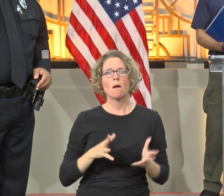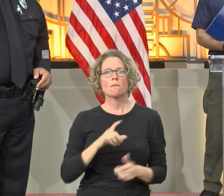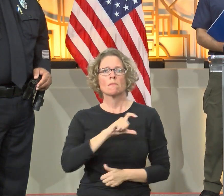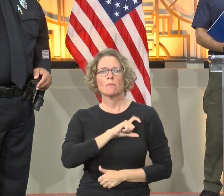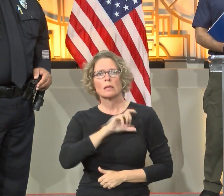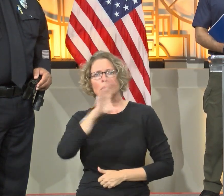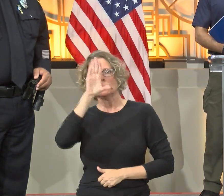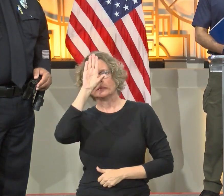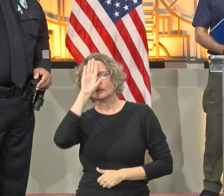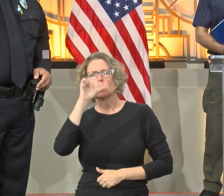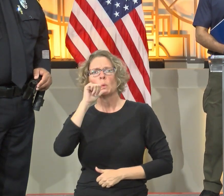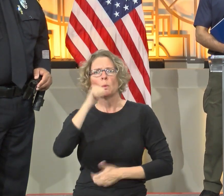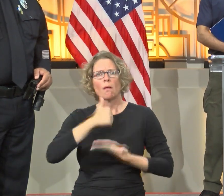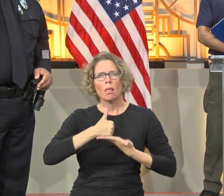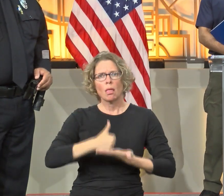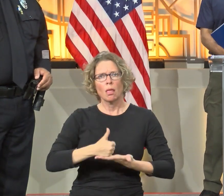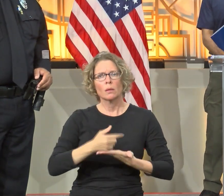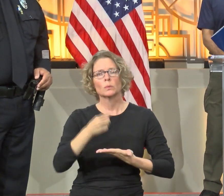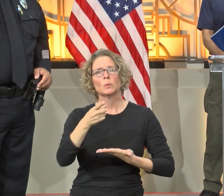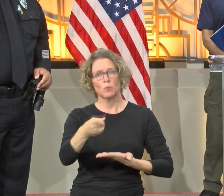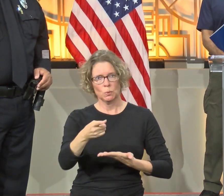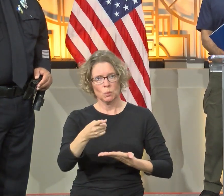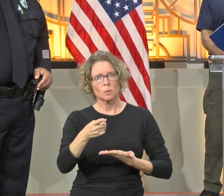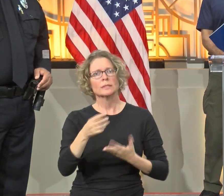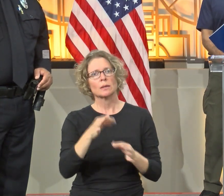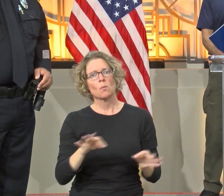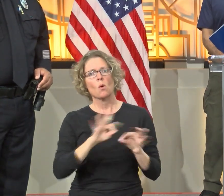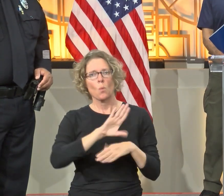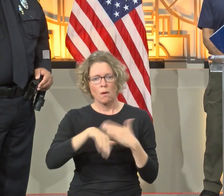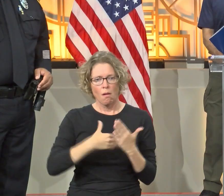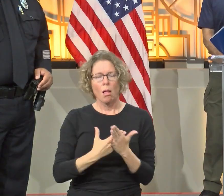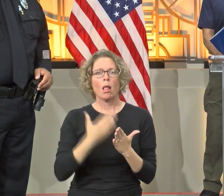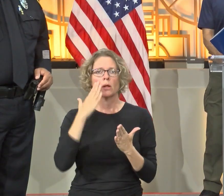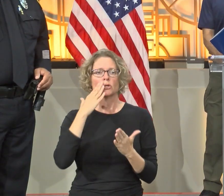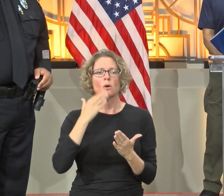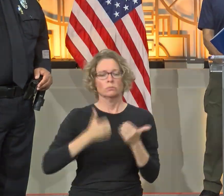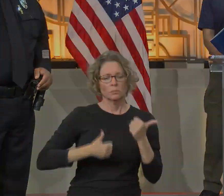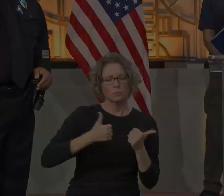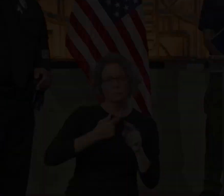and they need to know your status. So let's do that. Thank you all so very, very much.